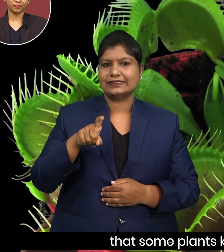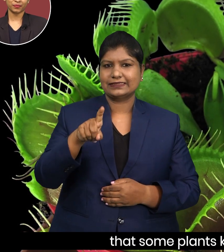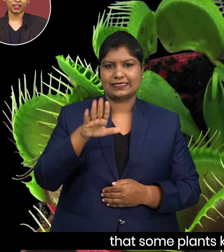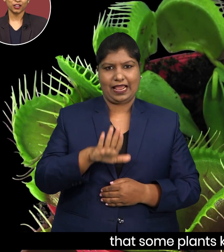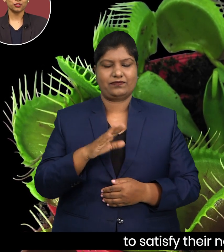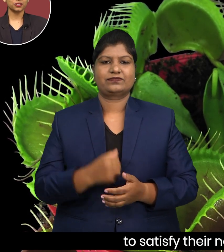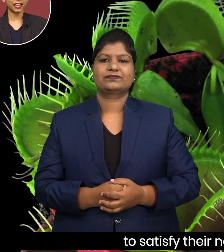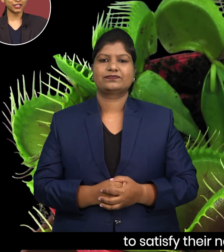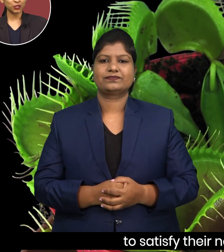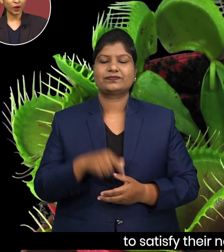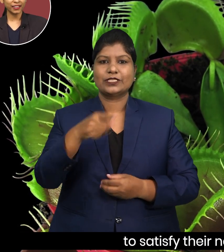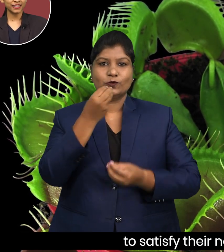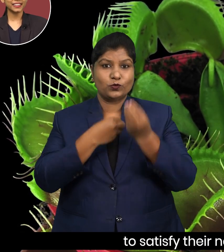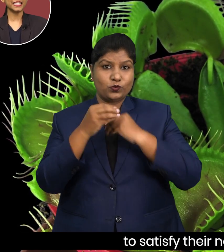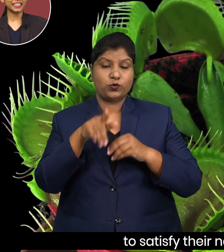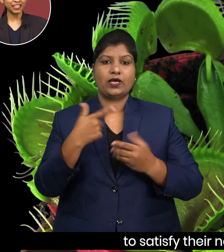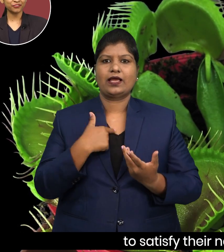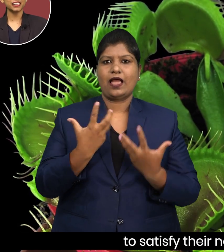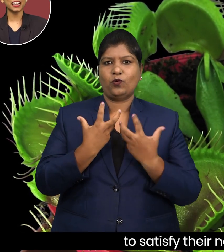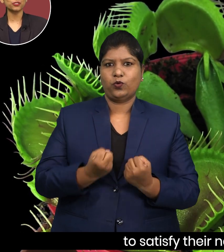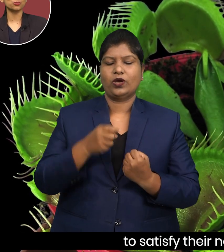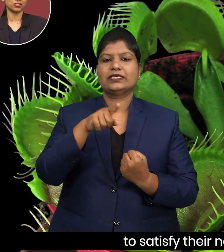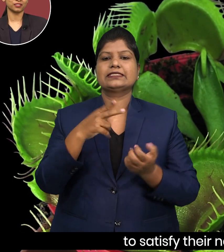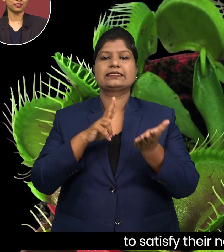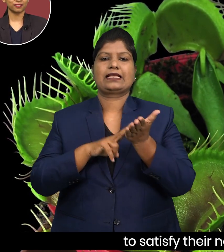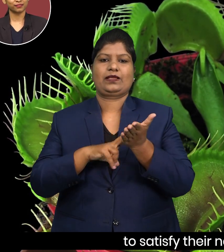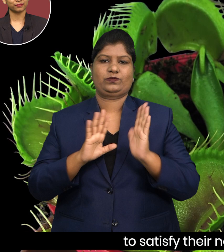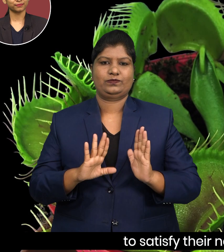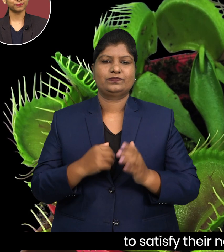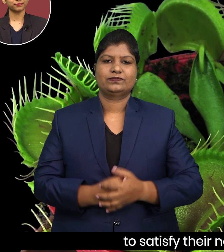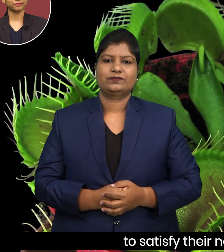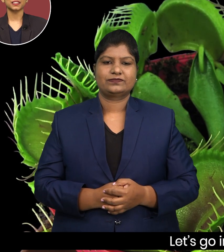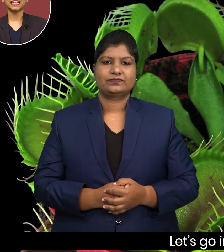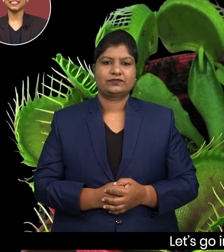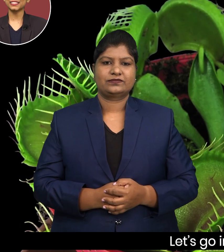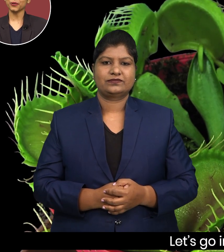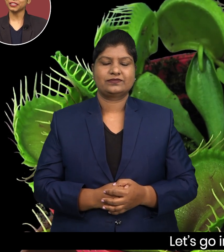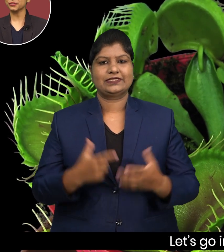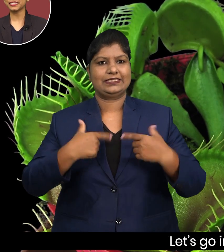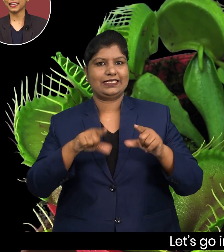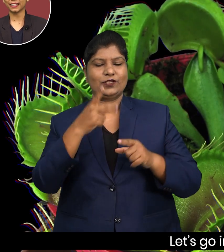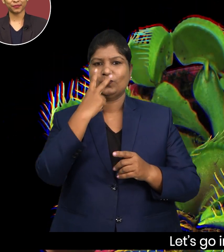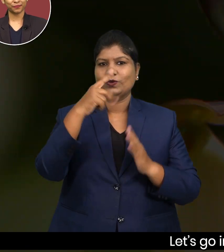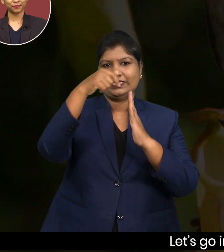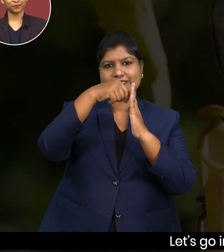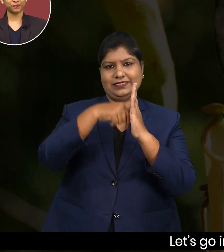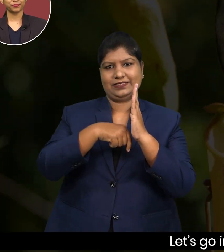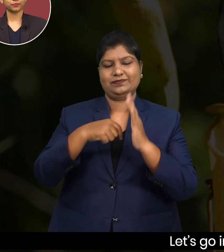organisms to satisfy their need for nitrogen? Let's go into detail.